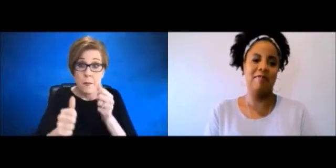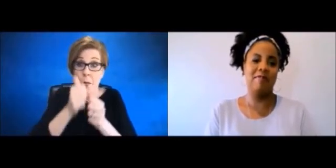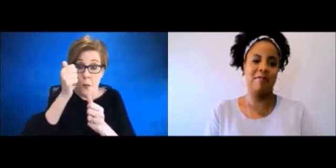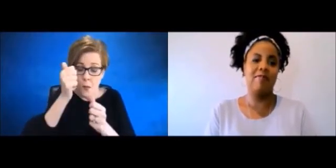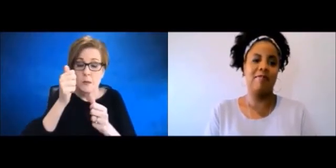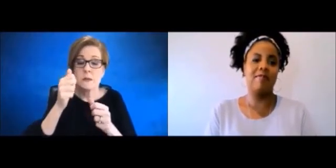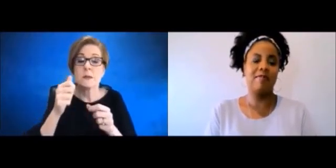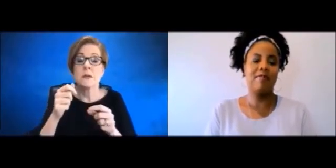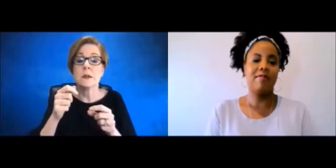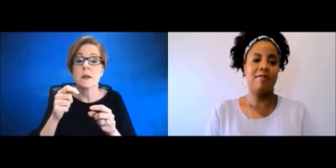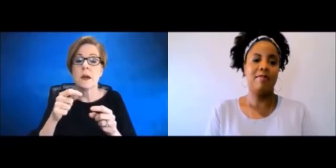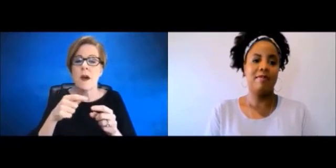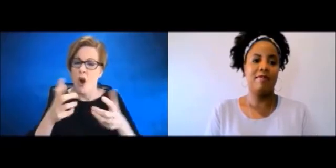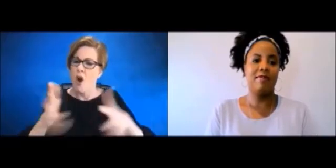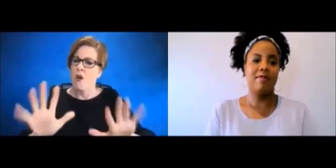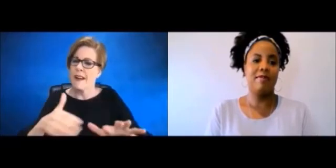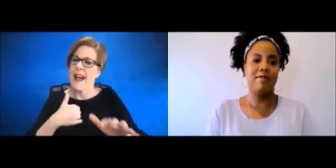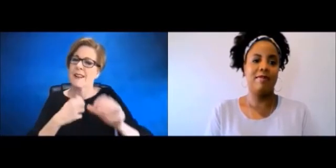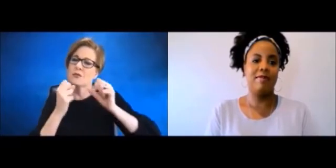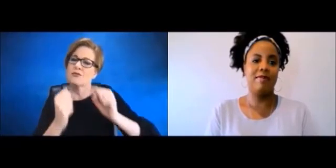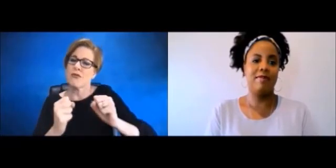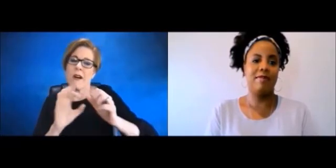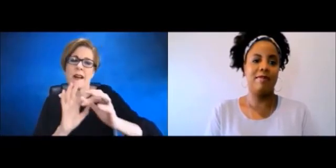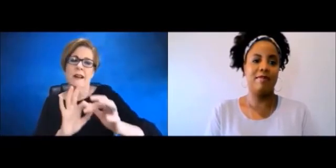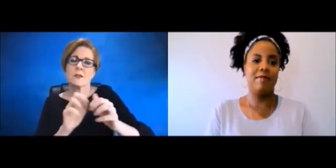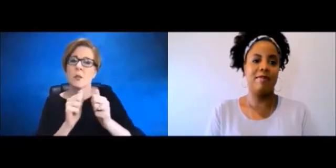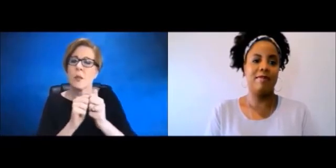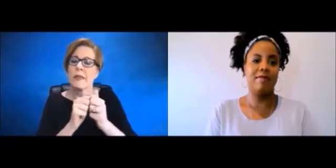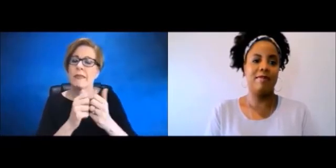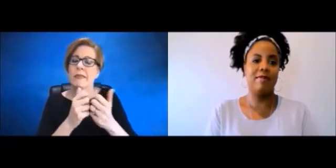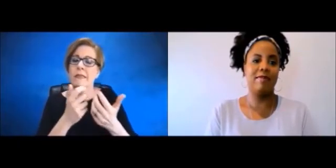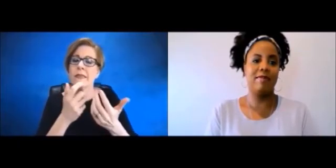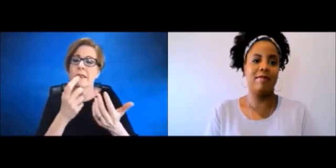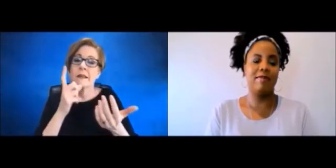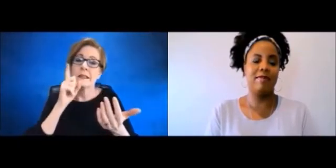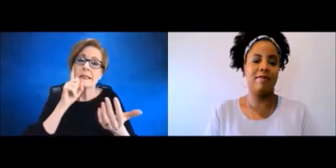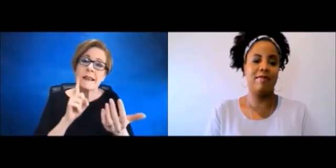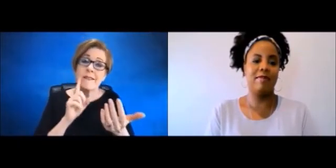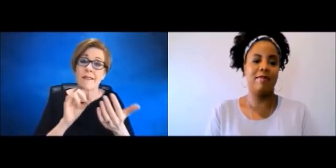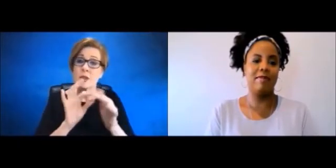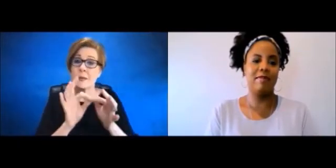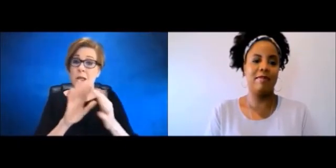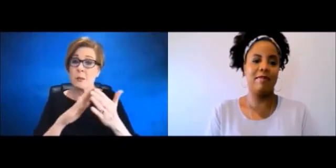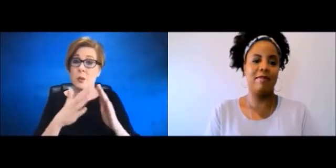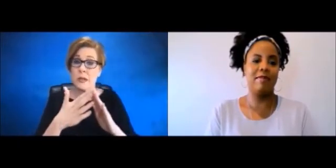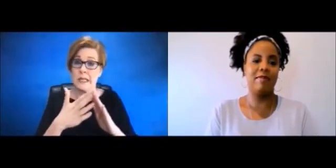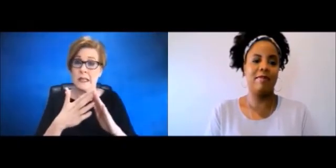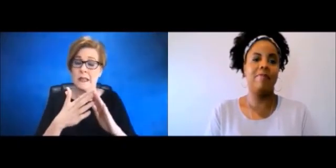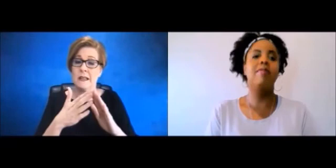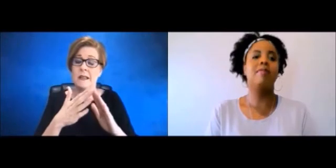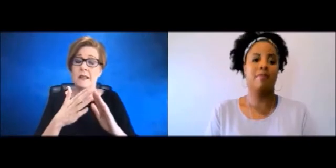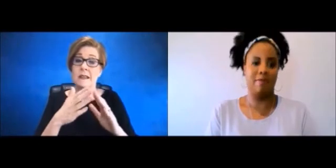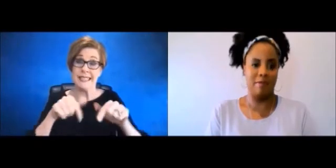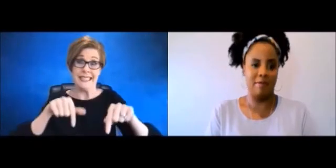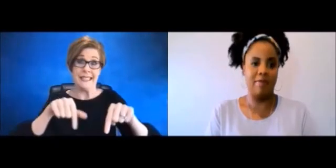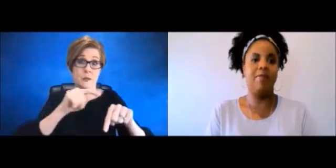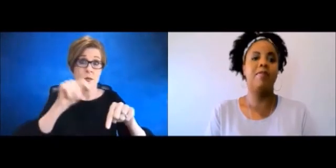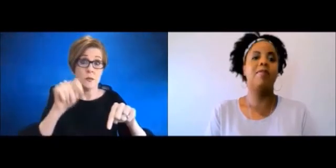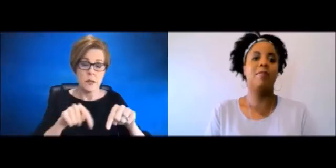remember most is prior to going to Gallaudet, I already had a strong connection with both the